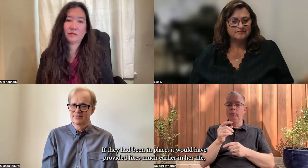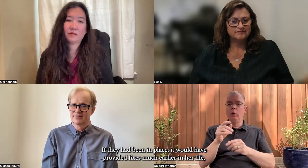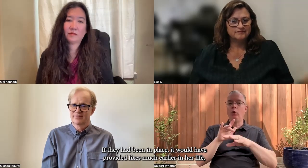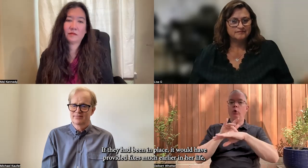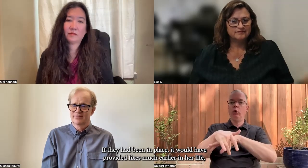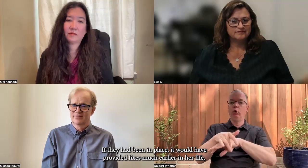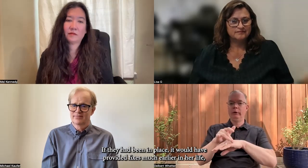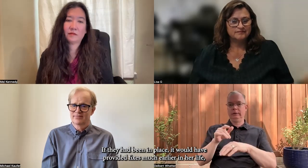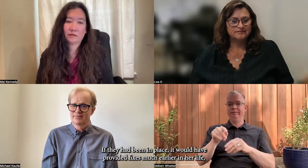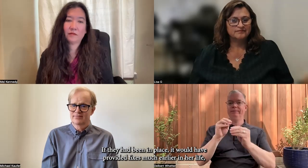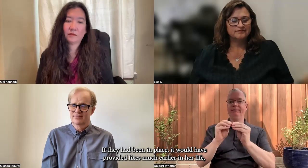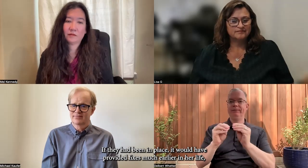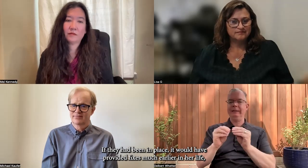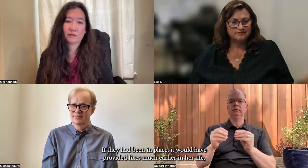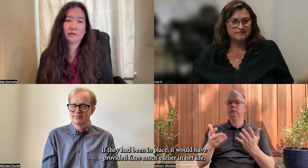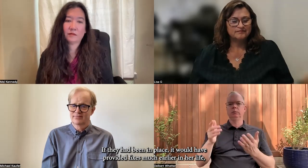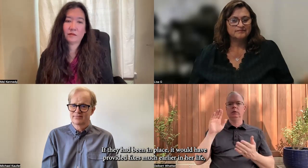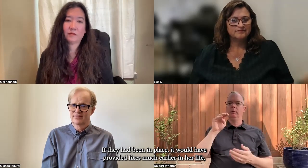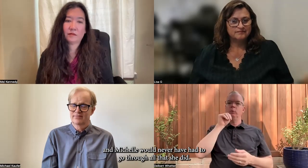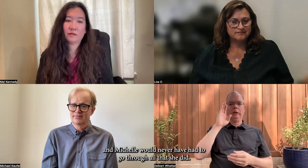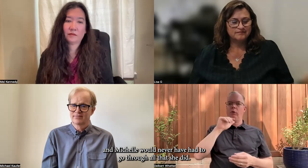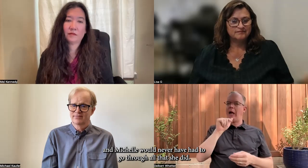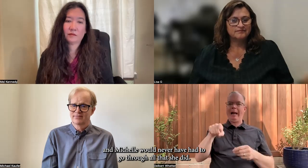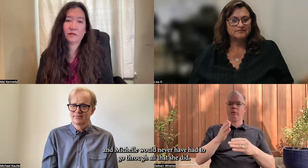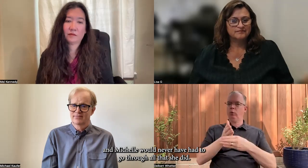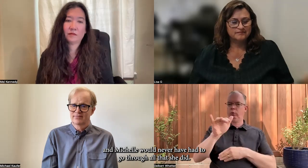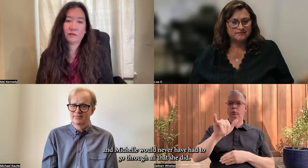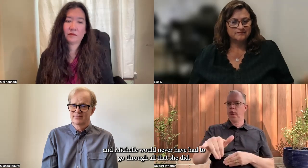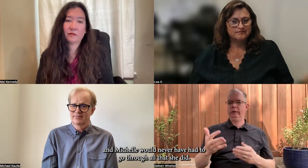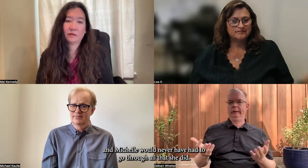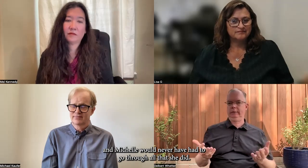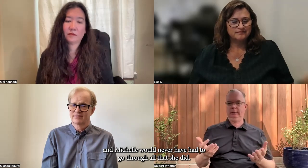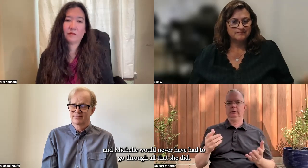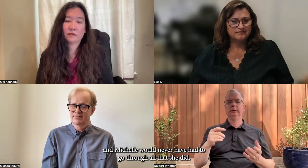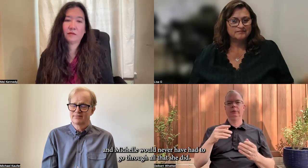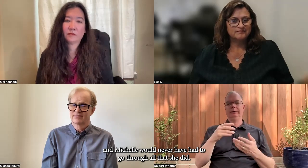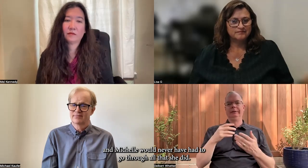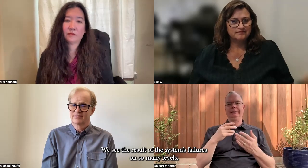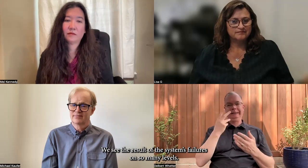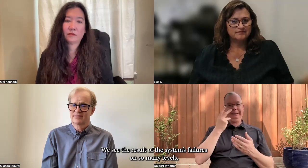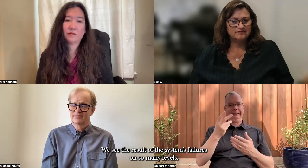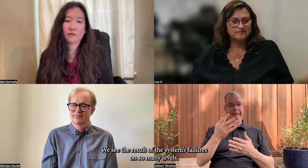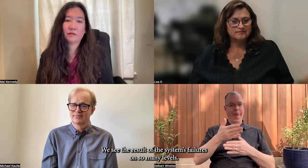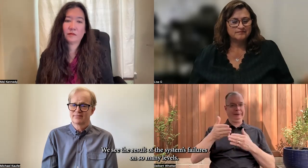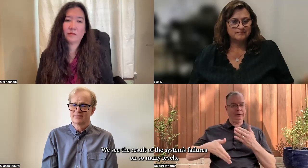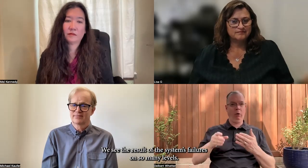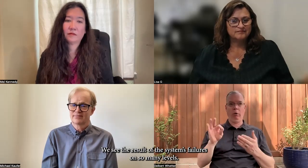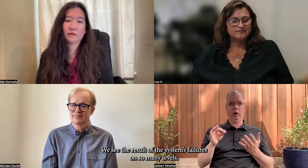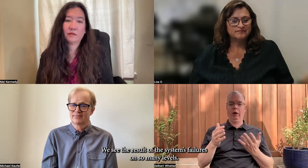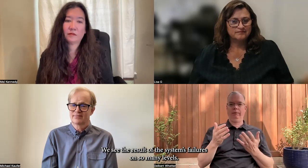place, it would have provided fixes much earlier in her life, and Michelle would never have had to go through all that she did. We see the result of the system's